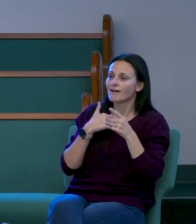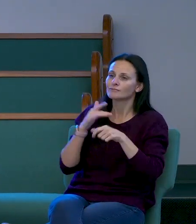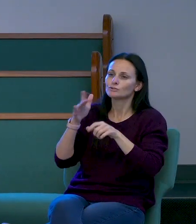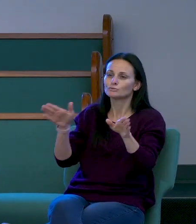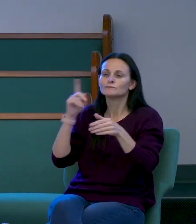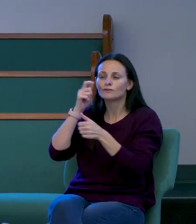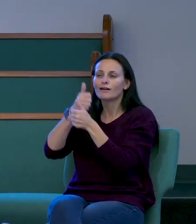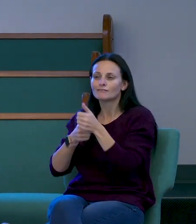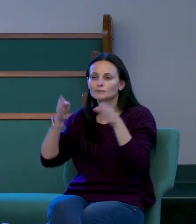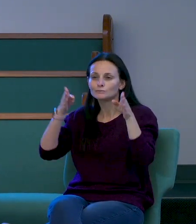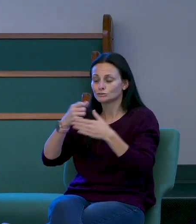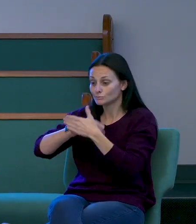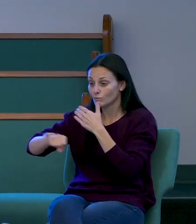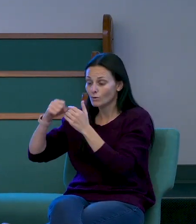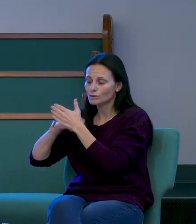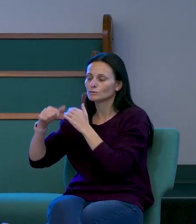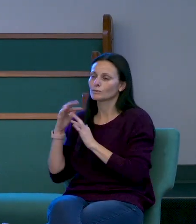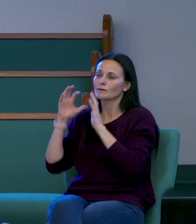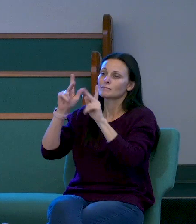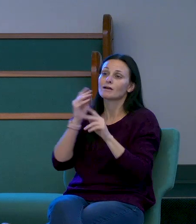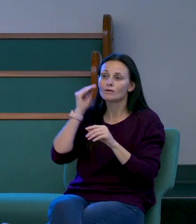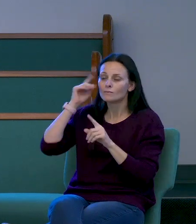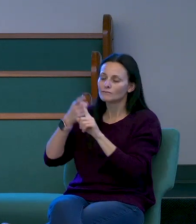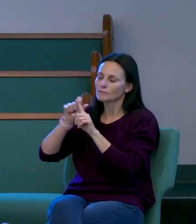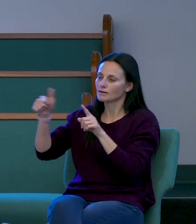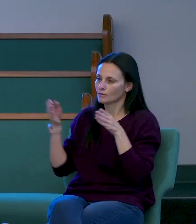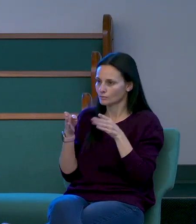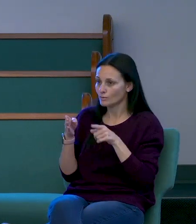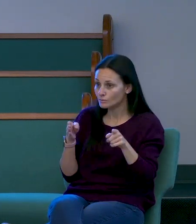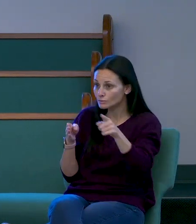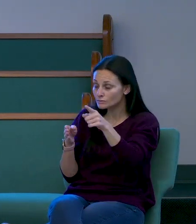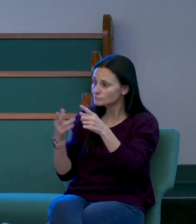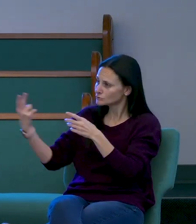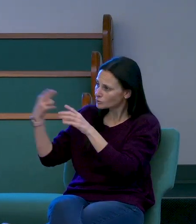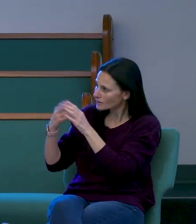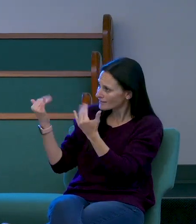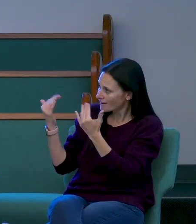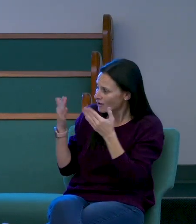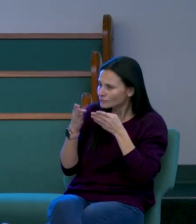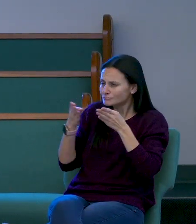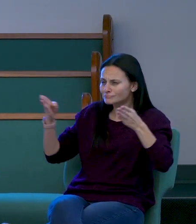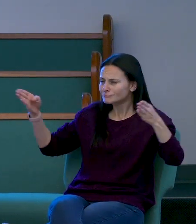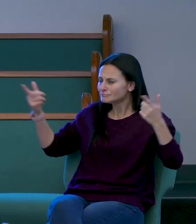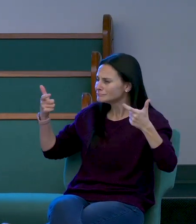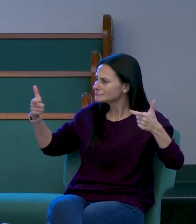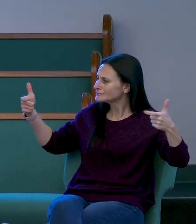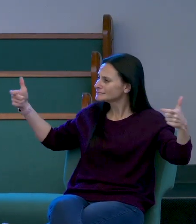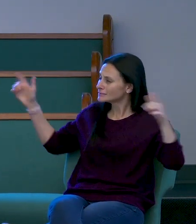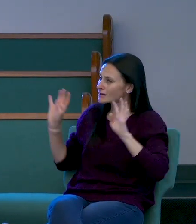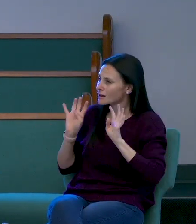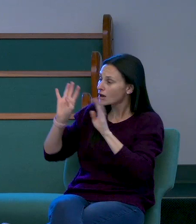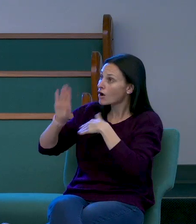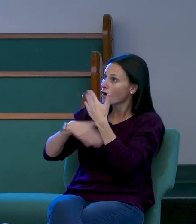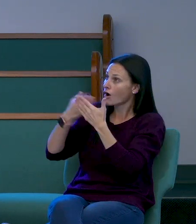every person born as we're headed back home by another road. Join me now, the road is wide. All God's